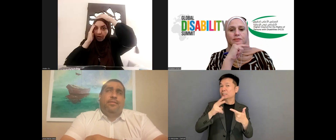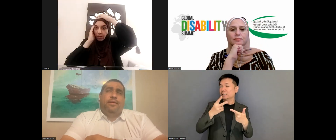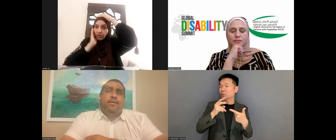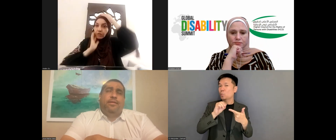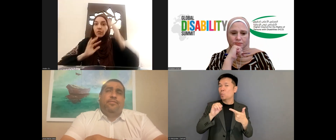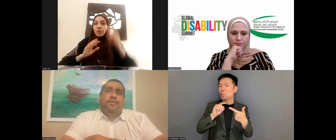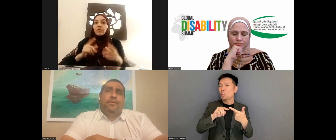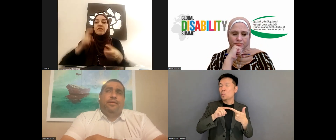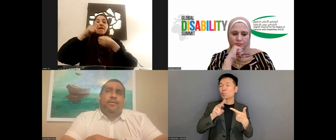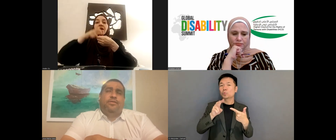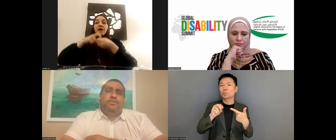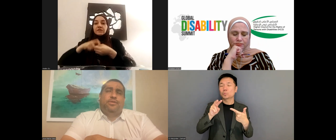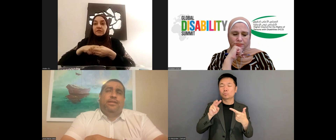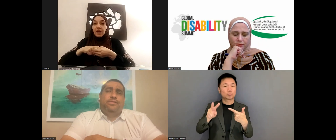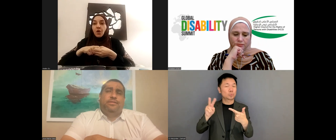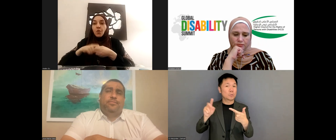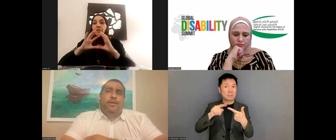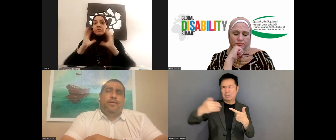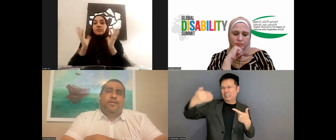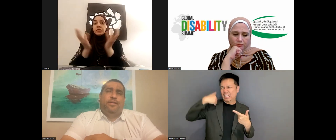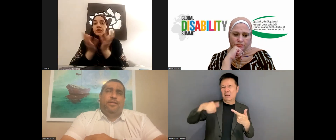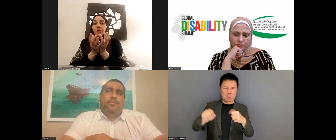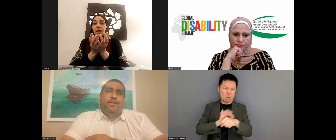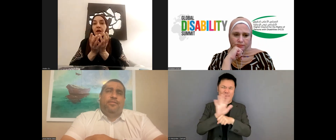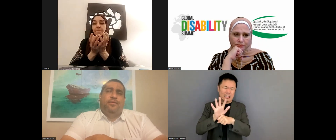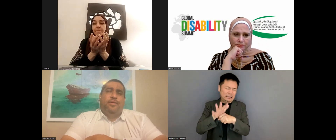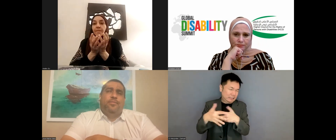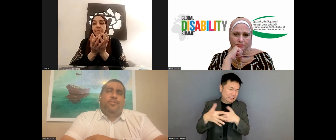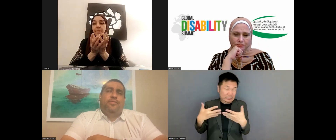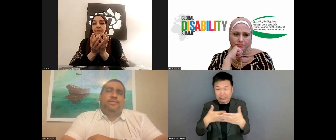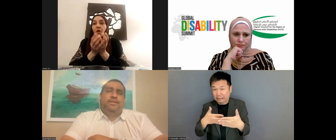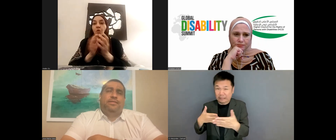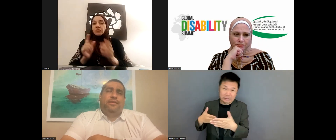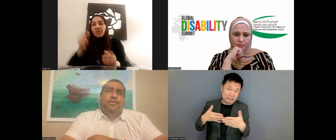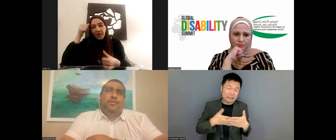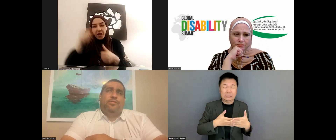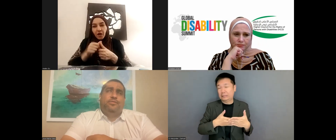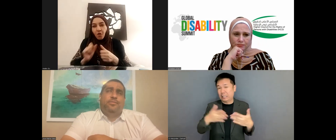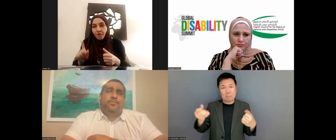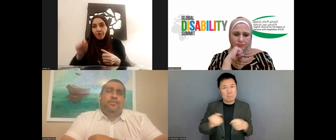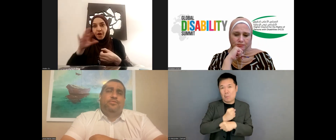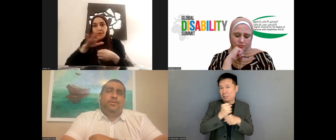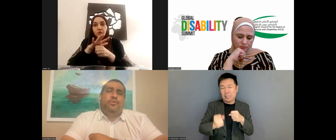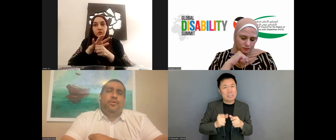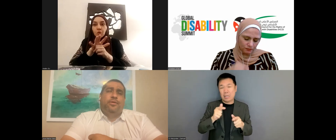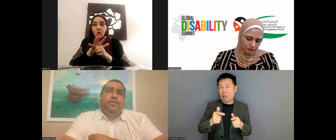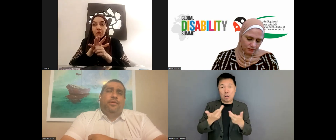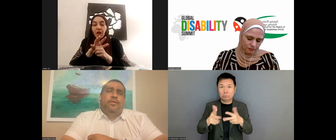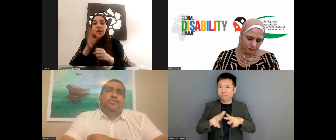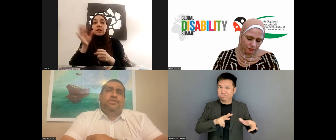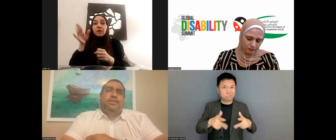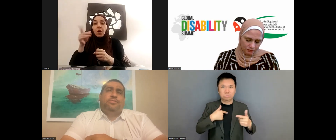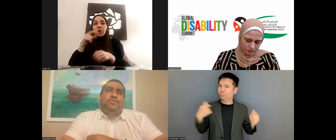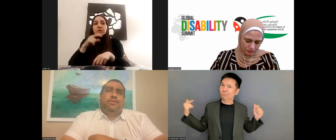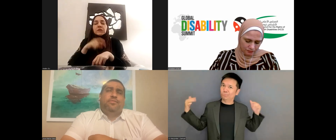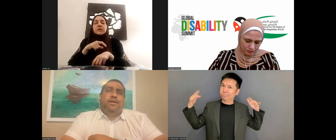pandemic and different constraints were kind of preventing the three co-hosts from doing more.